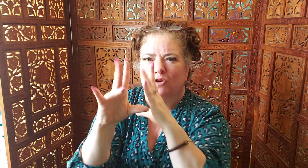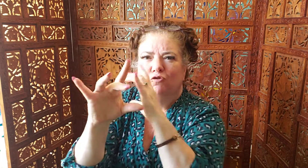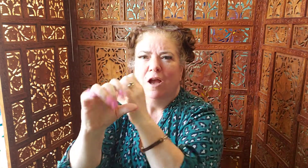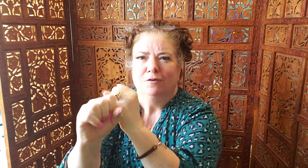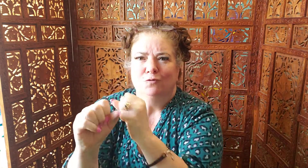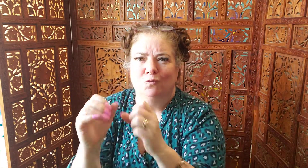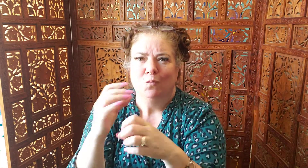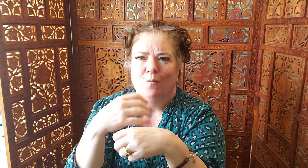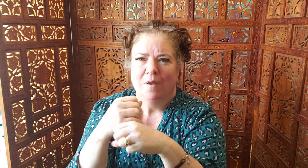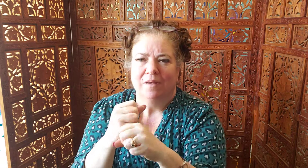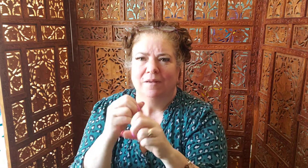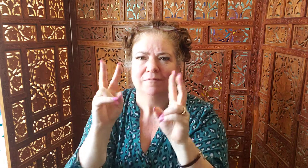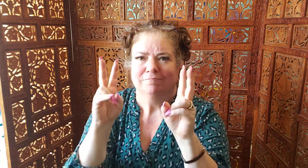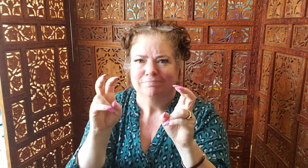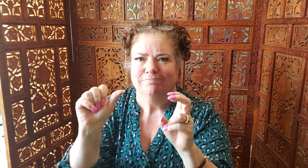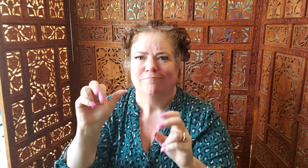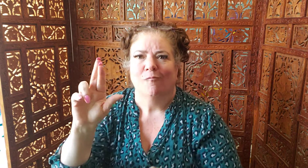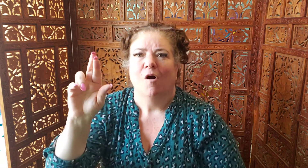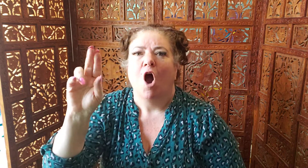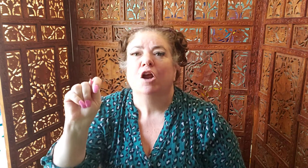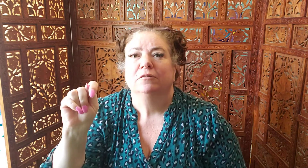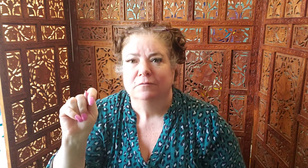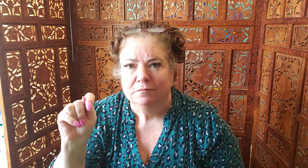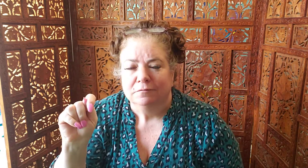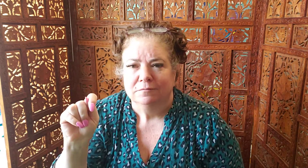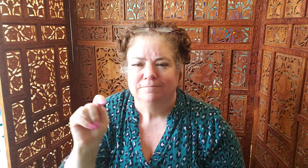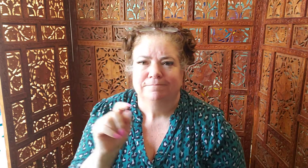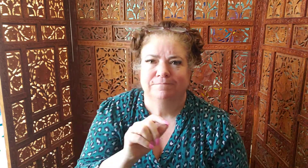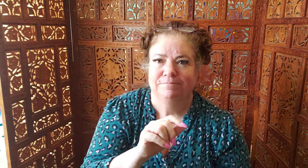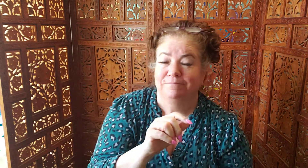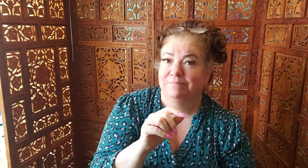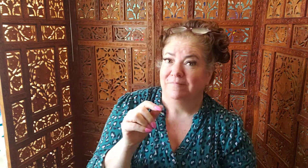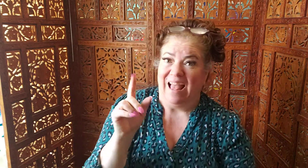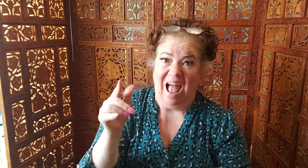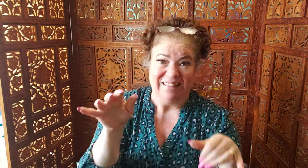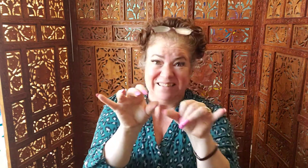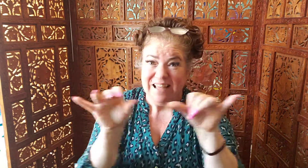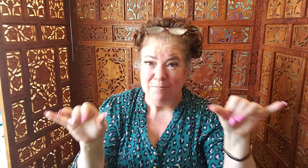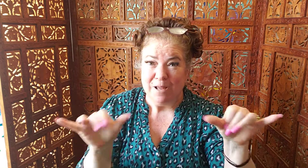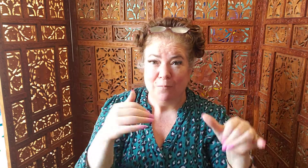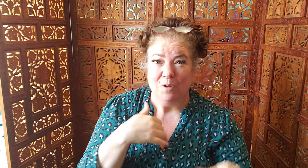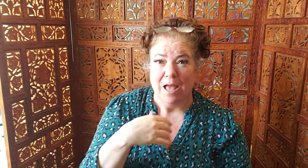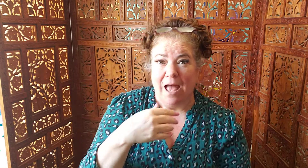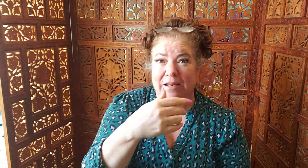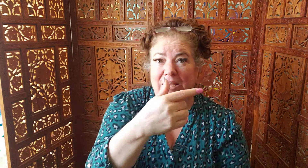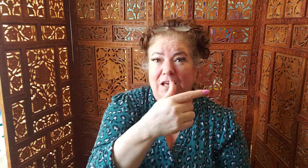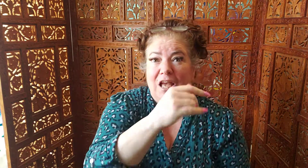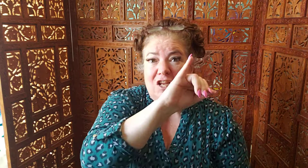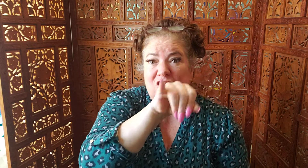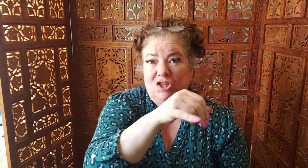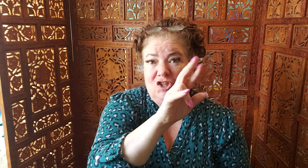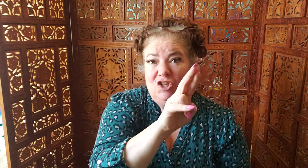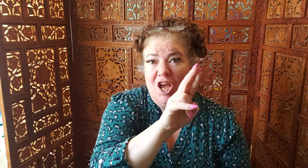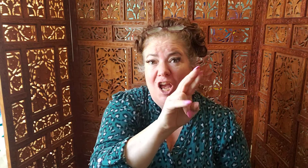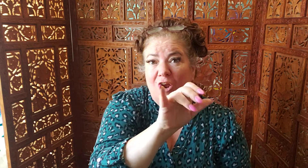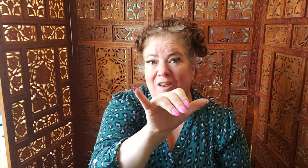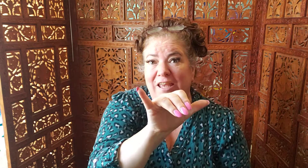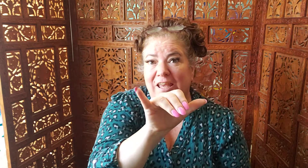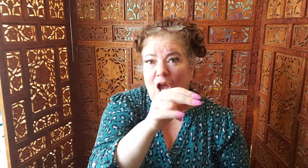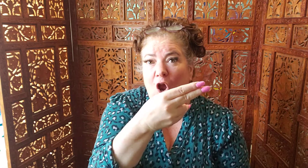way. When Jerry Herman won the Tony for La Cage aux Folles, it was a validation for the most successful composer of the 1960s. And his